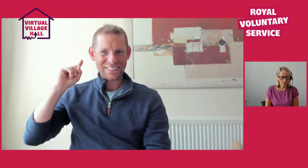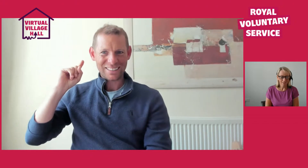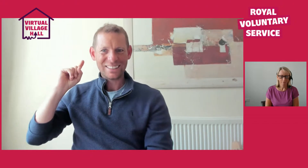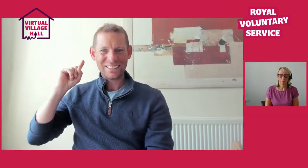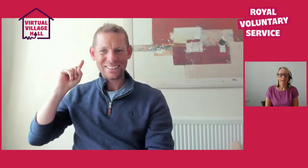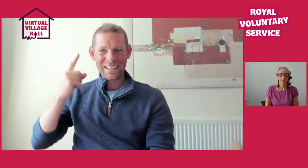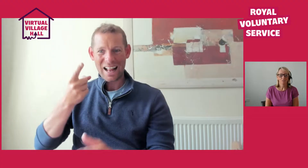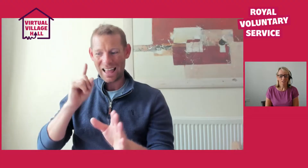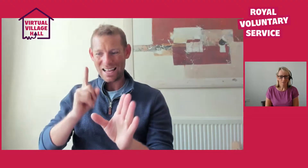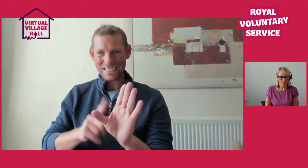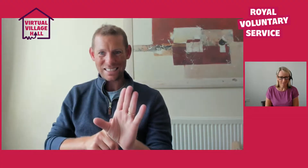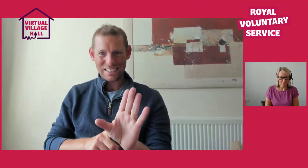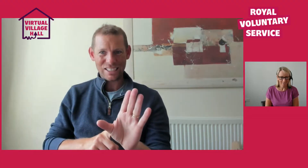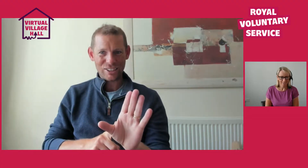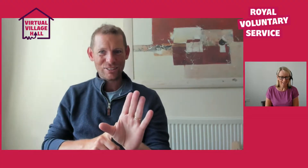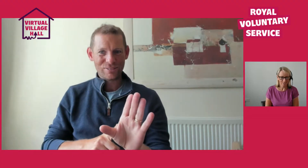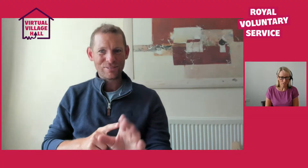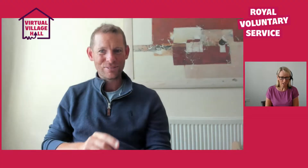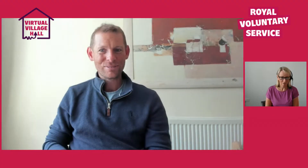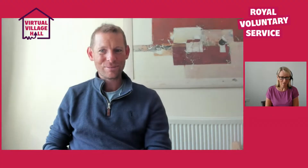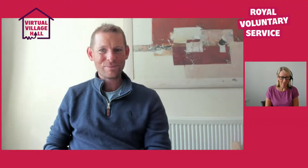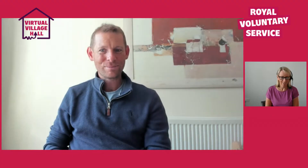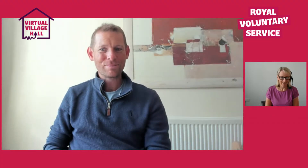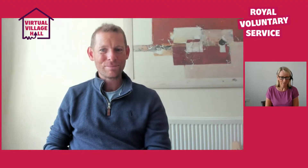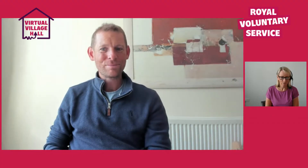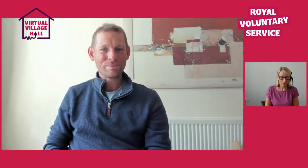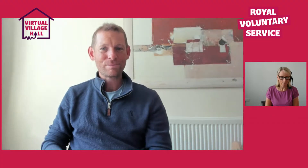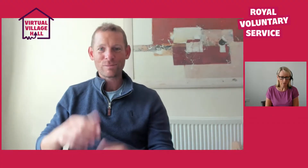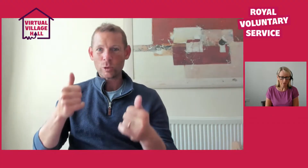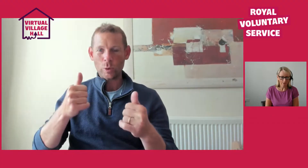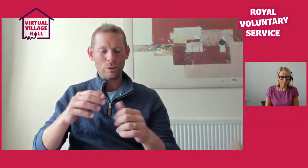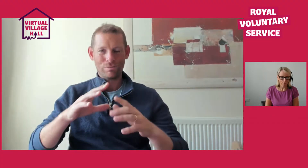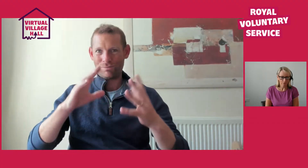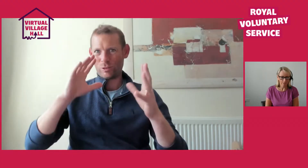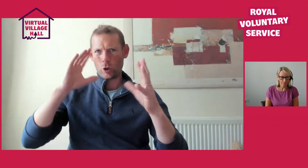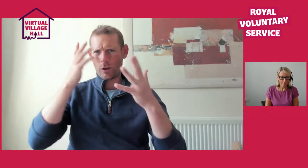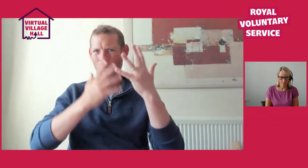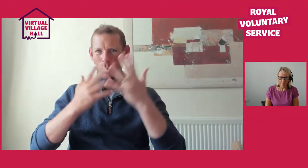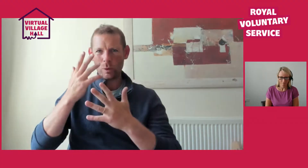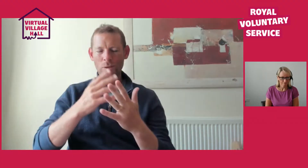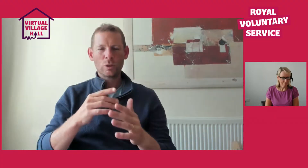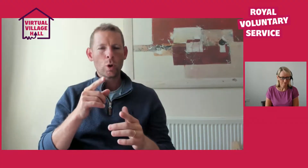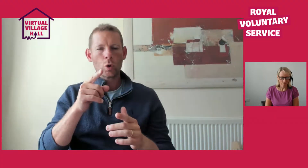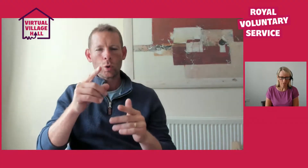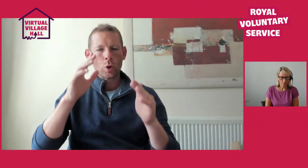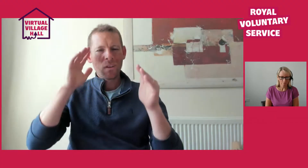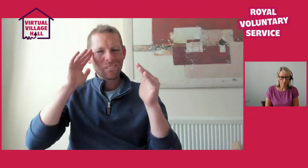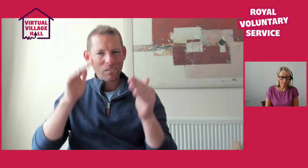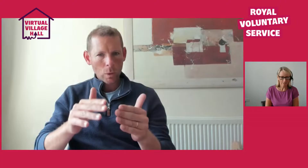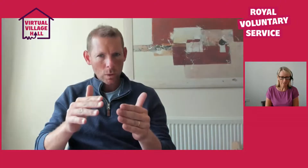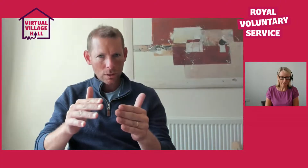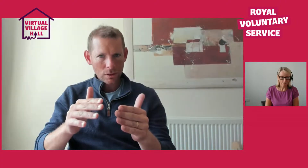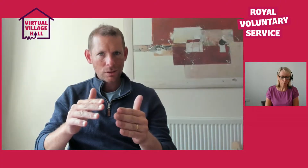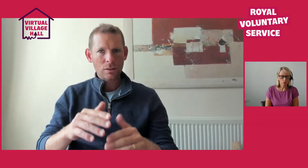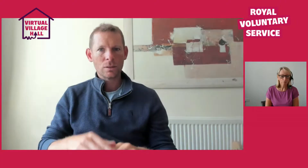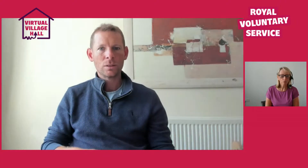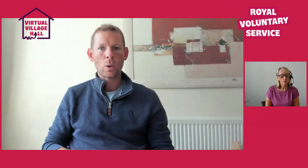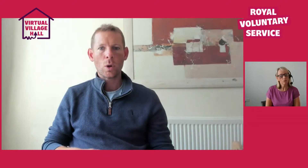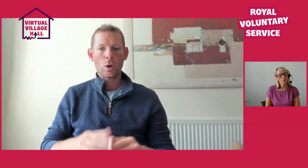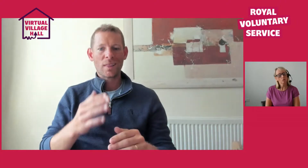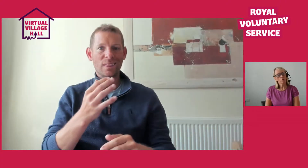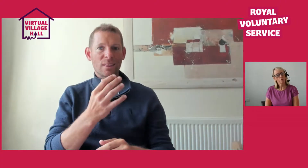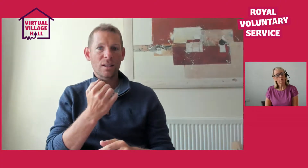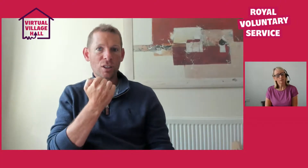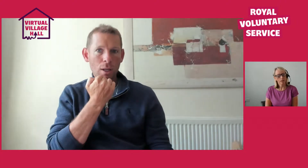That's our sign for last year. So it can be quite confusing with different regional signs. But you